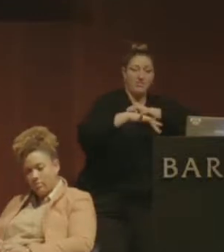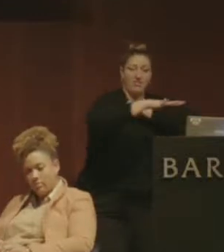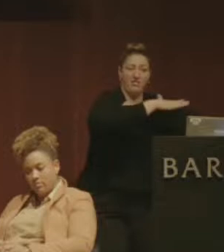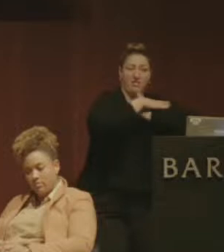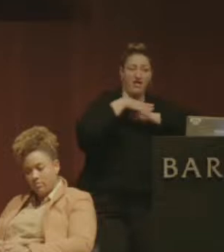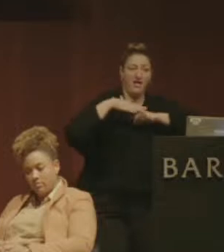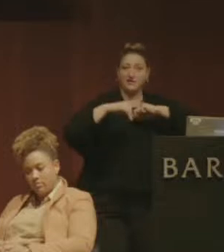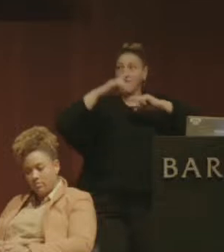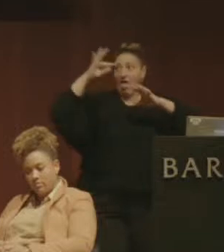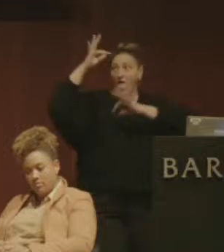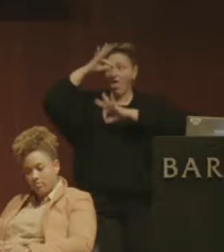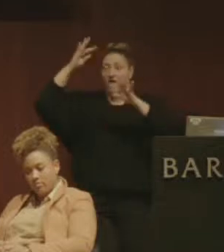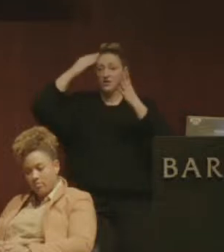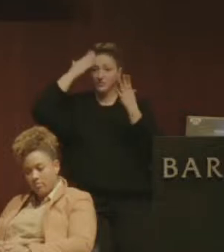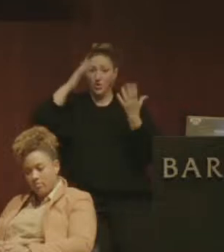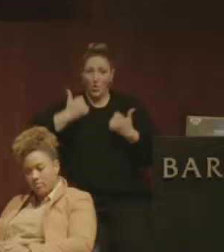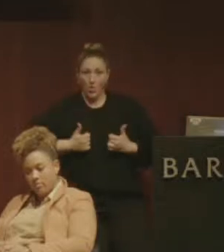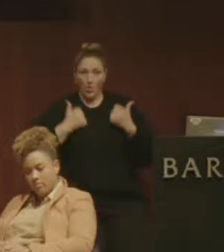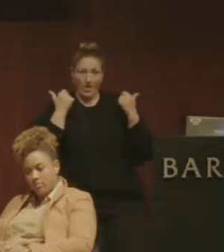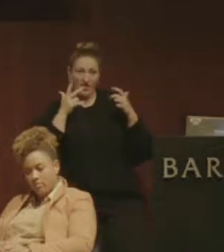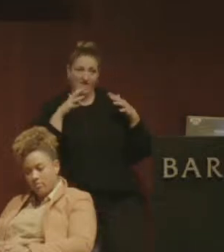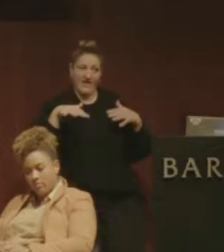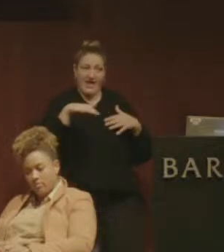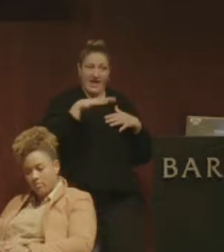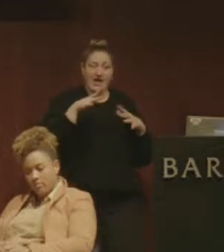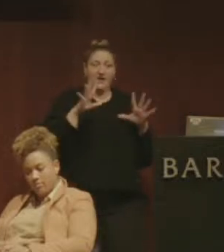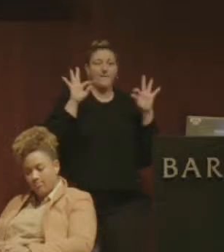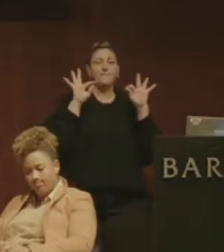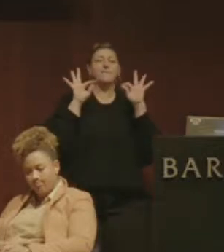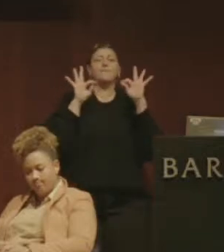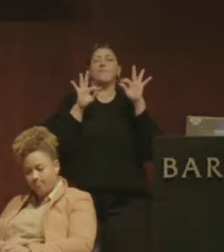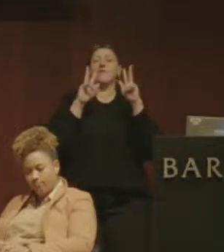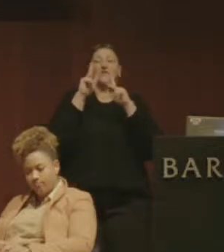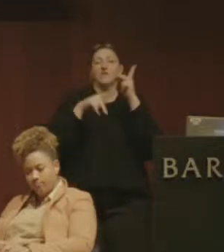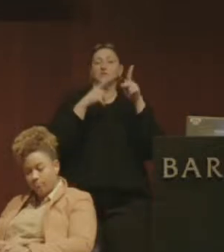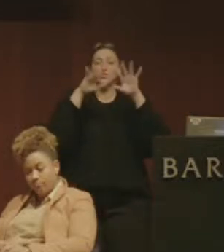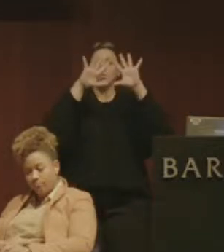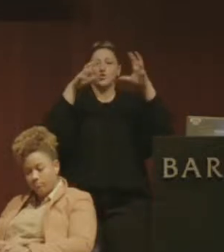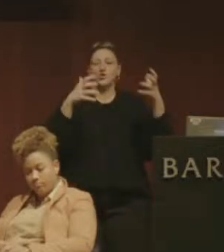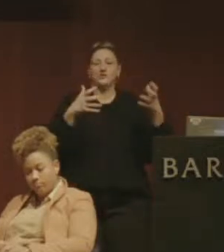they did not know that they were living in any sort of paradise.